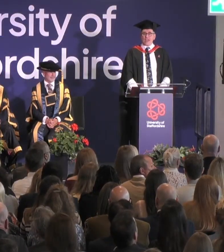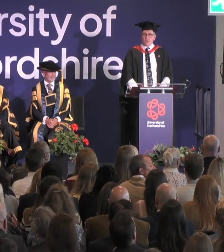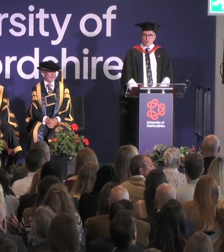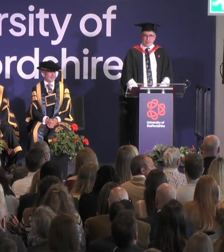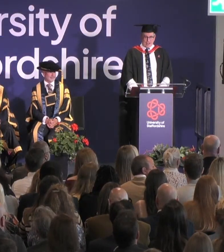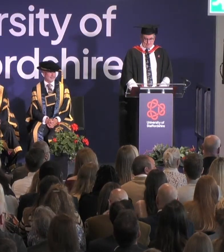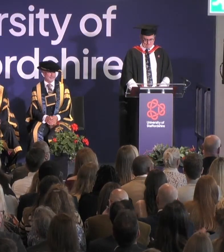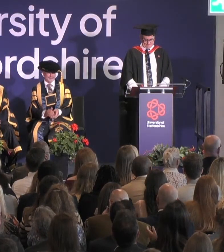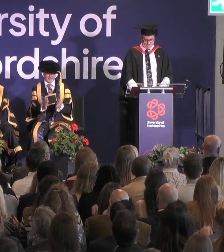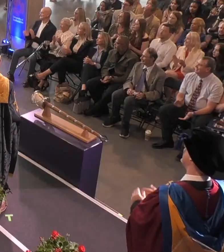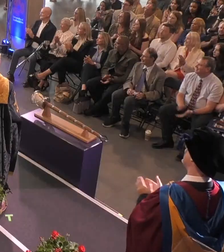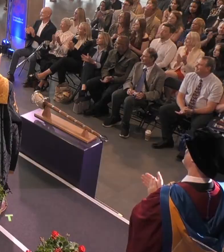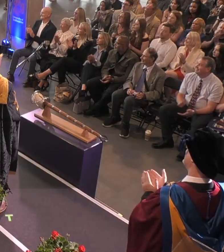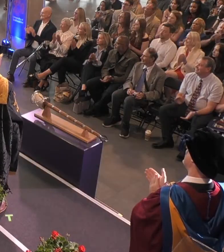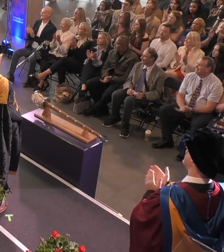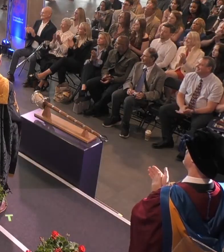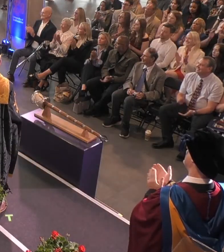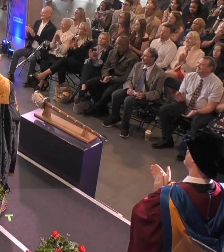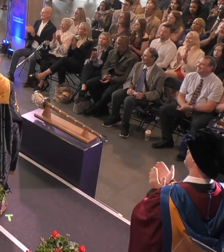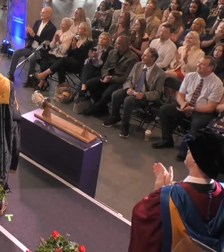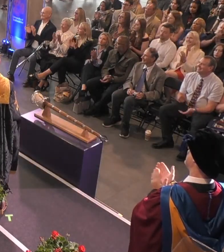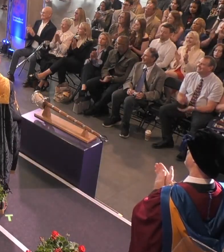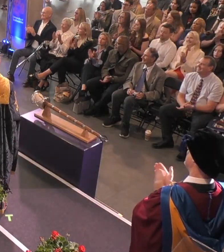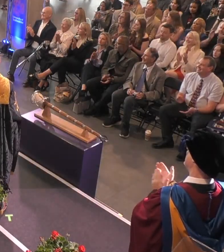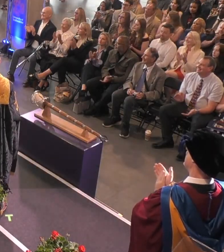Jade Emery.